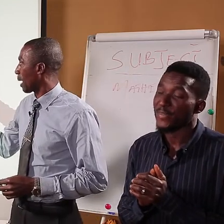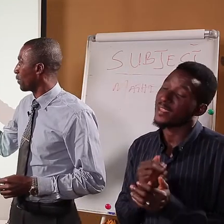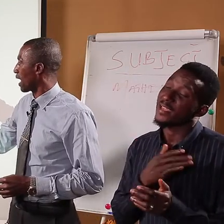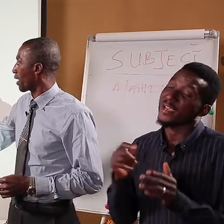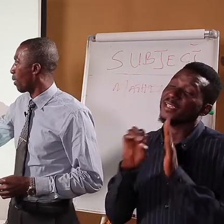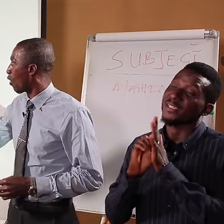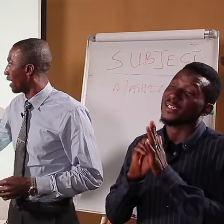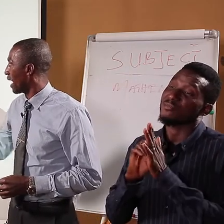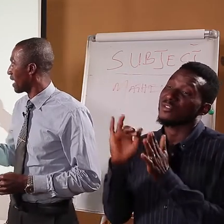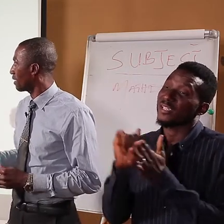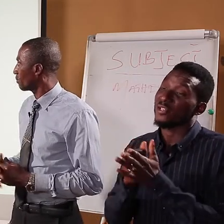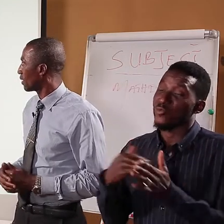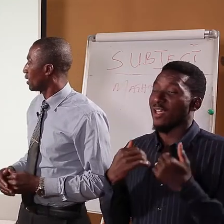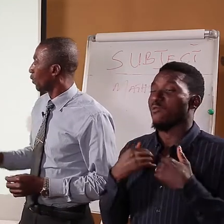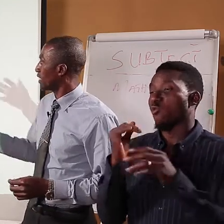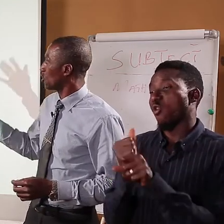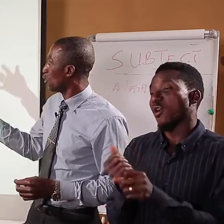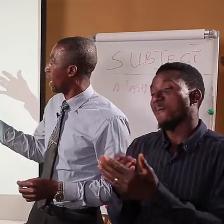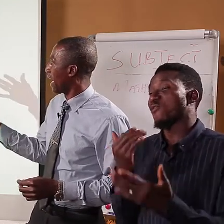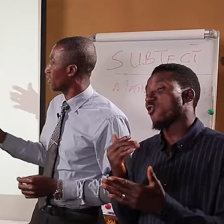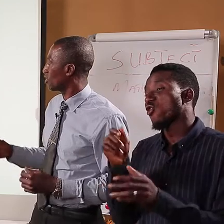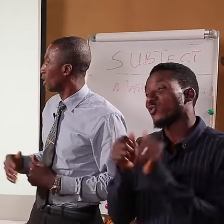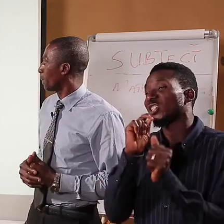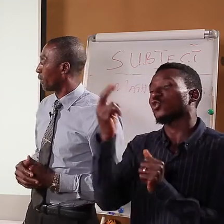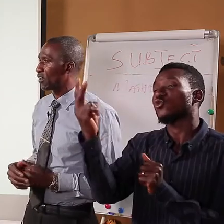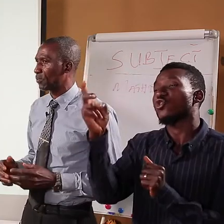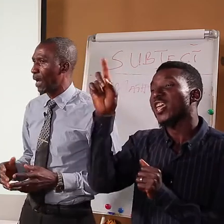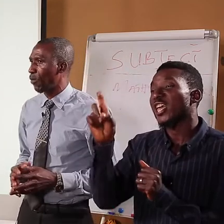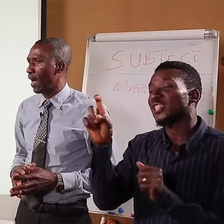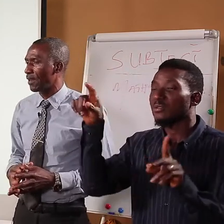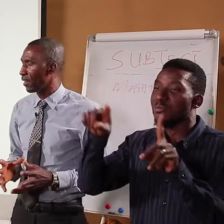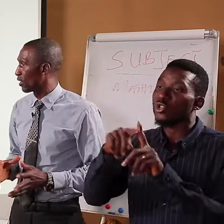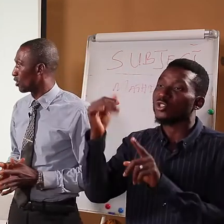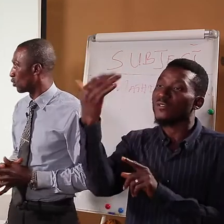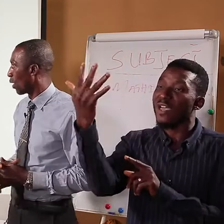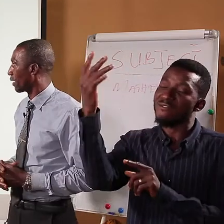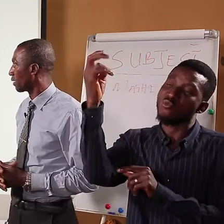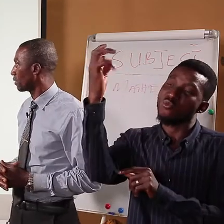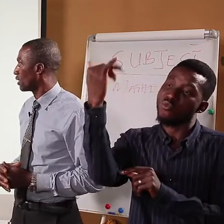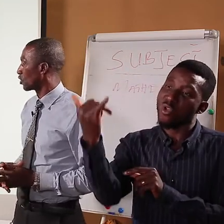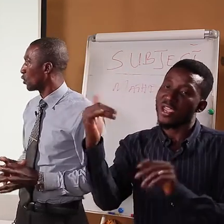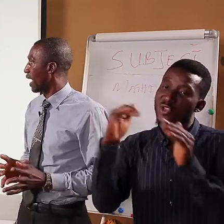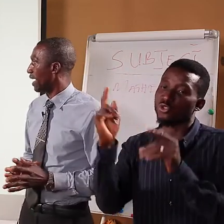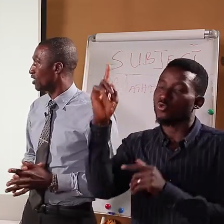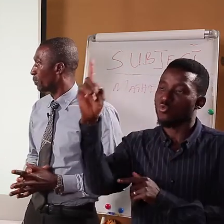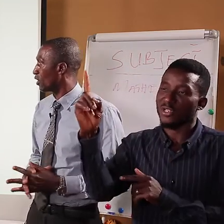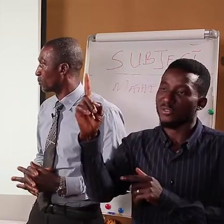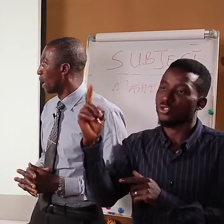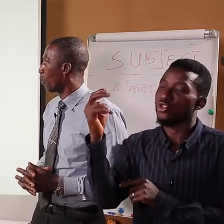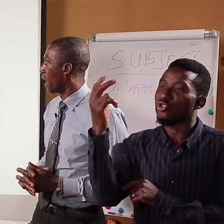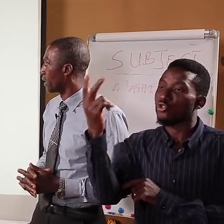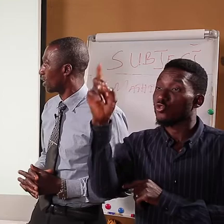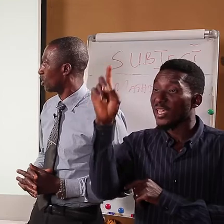An example that we have worked earlier, which is 2x plus 5y equals to 1. 2x